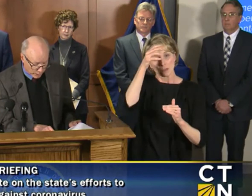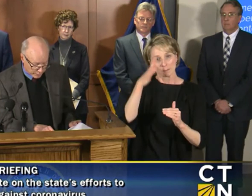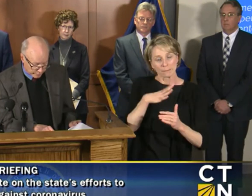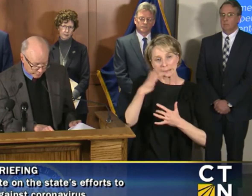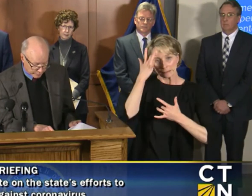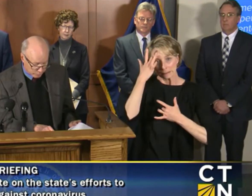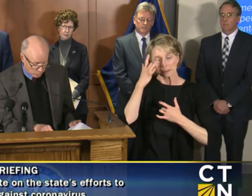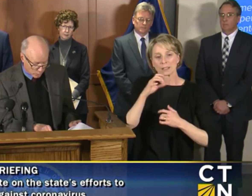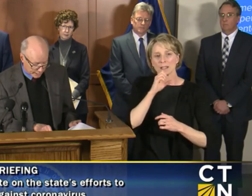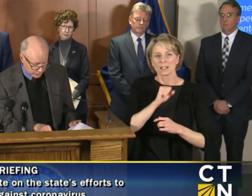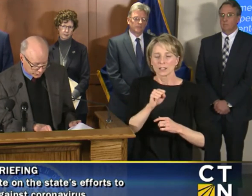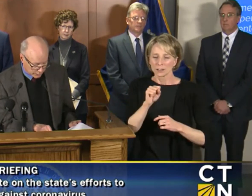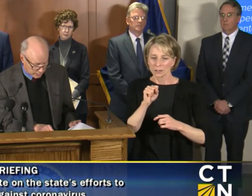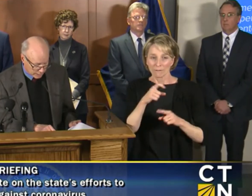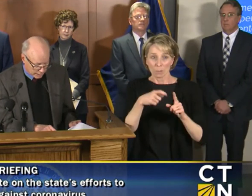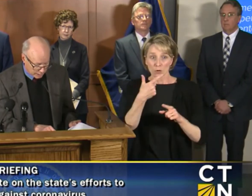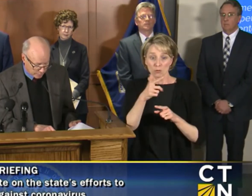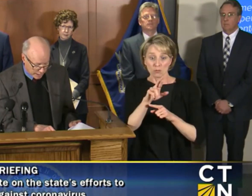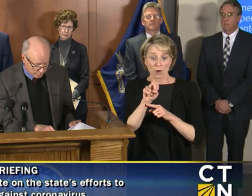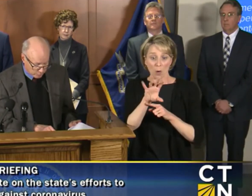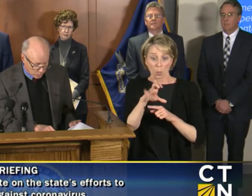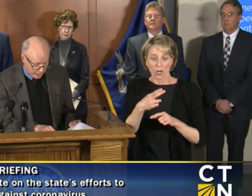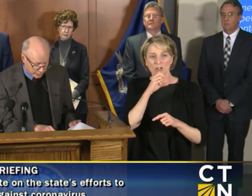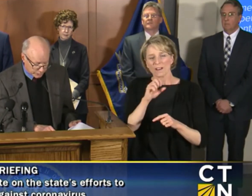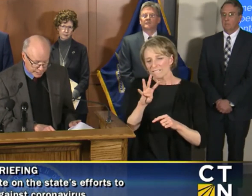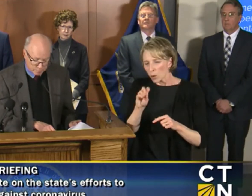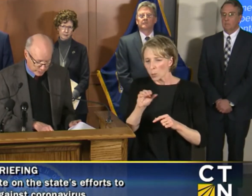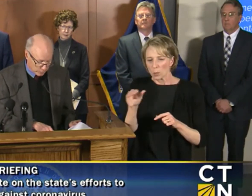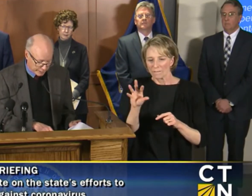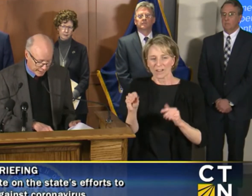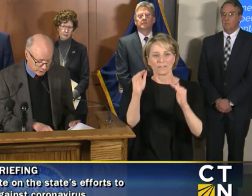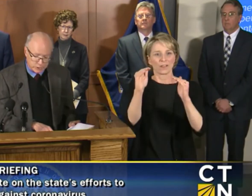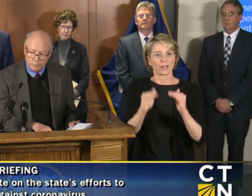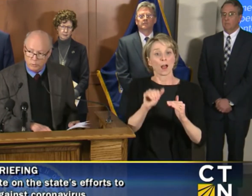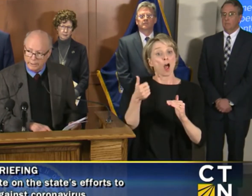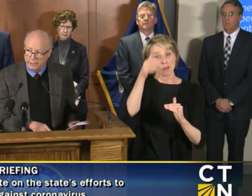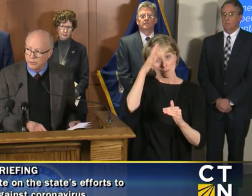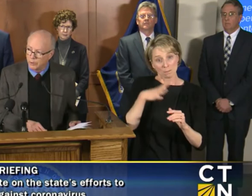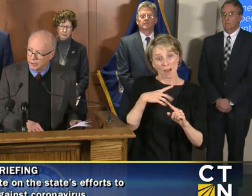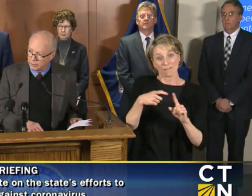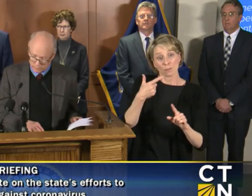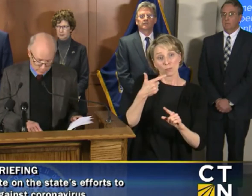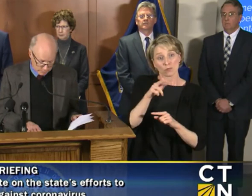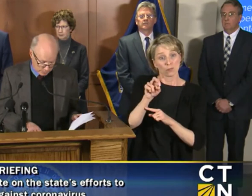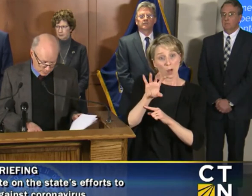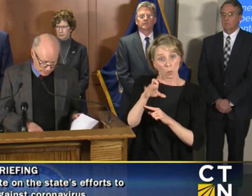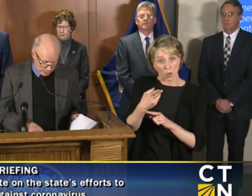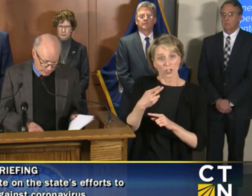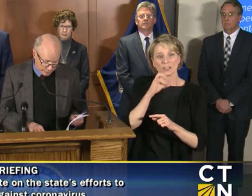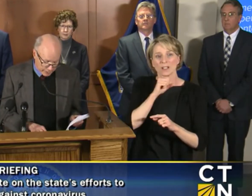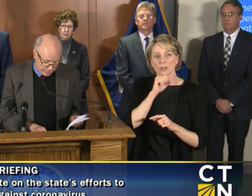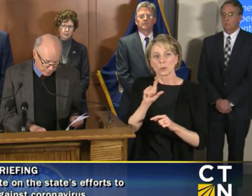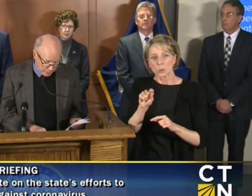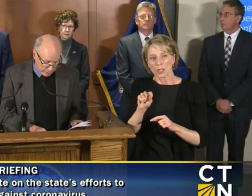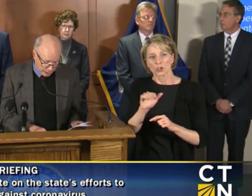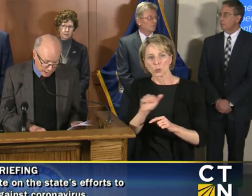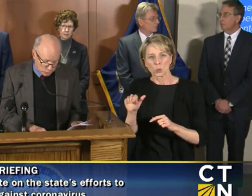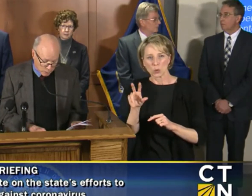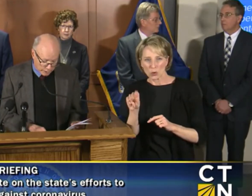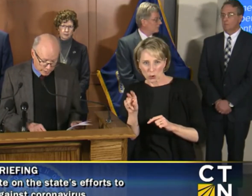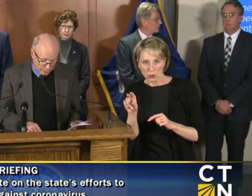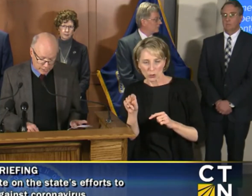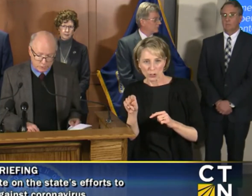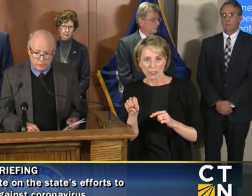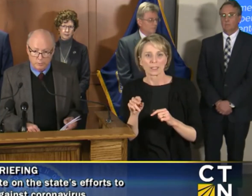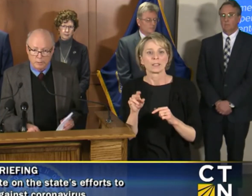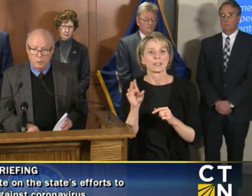aged 40 to 50 from Greenwich, and a man from Greenwich between the ages of 20 and 30. The last